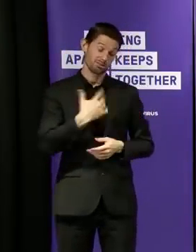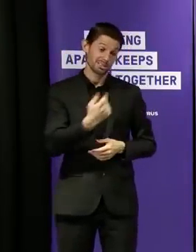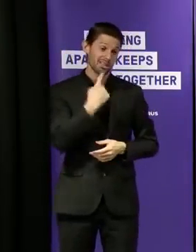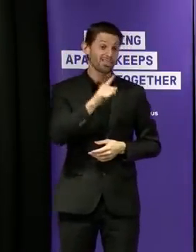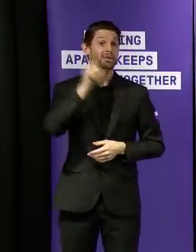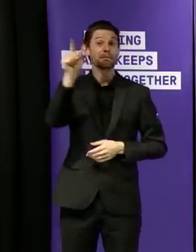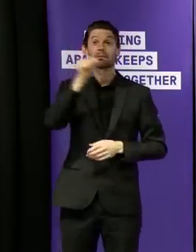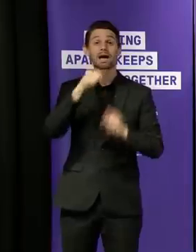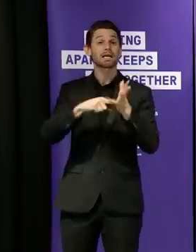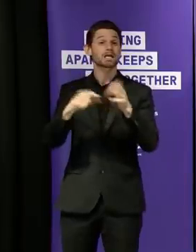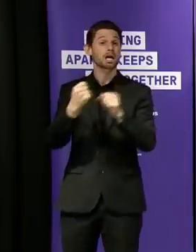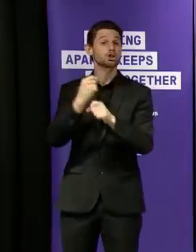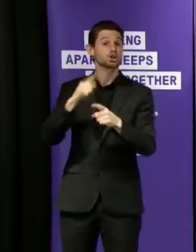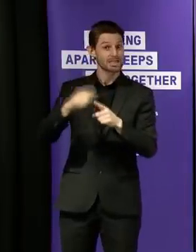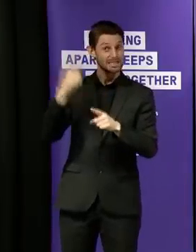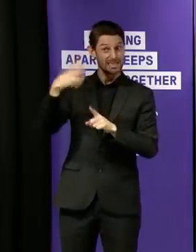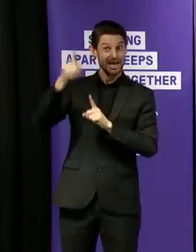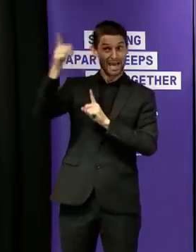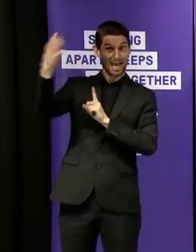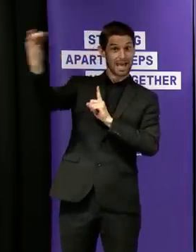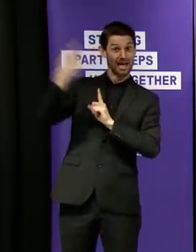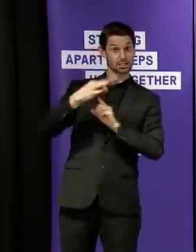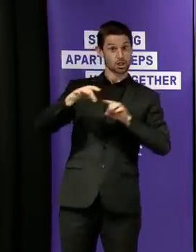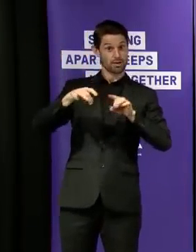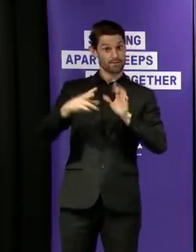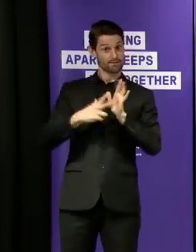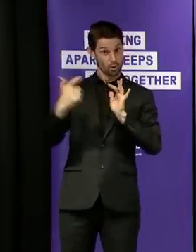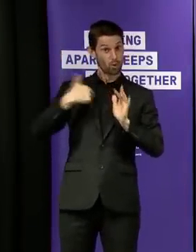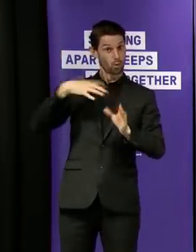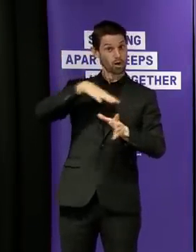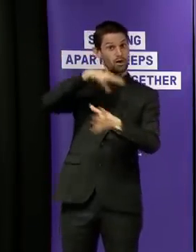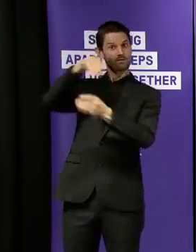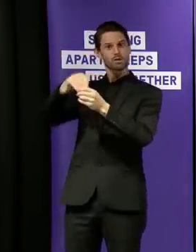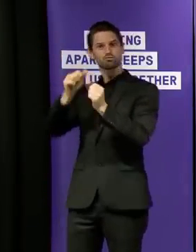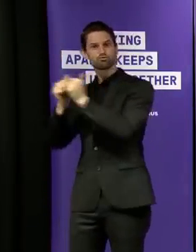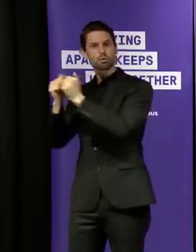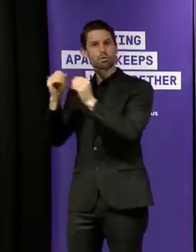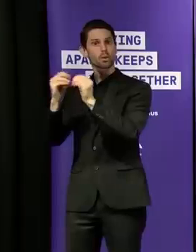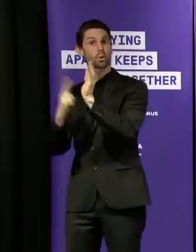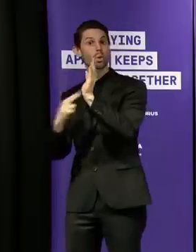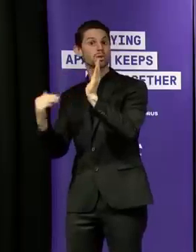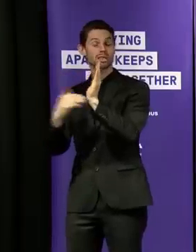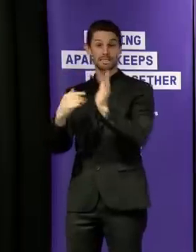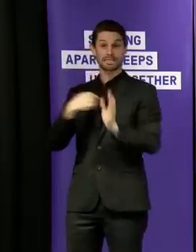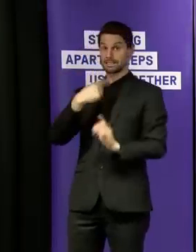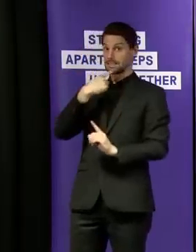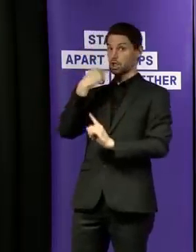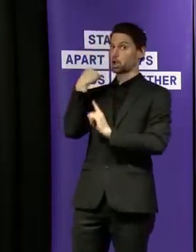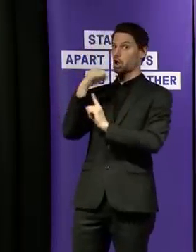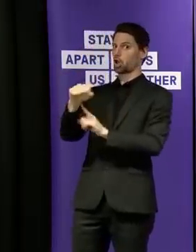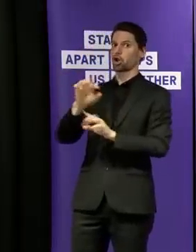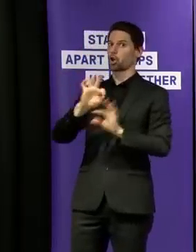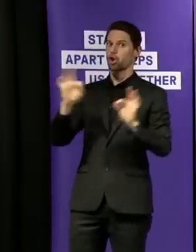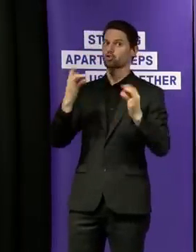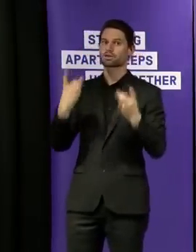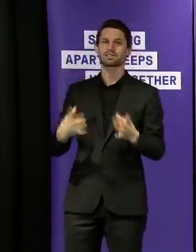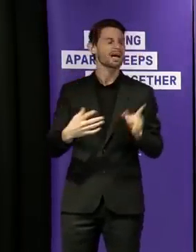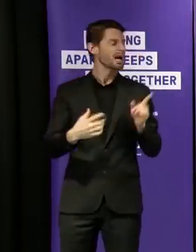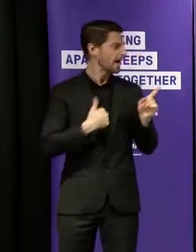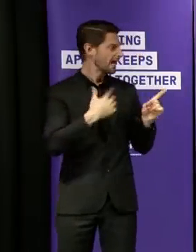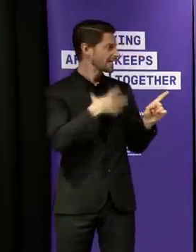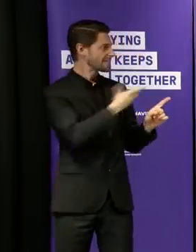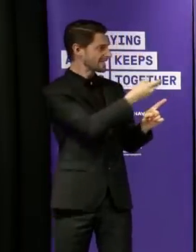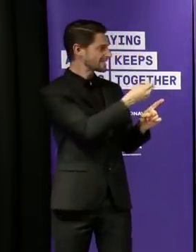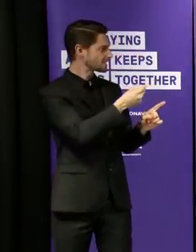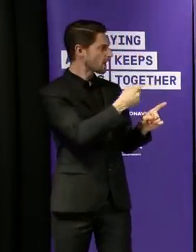we were asked, do you want to be in the bubble? And we said no. And then, and I will get my notes back, Martin, because it's